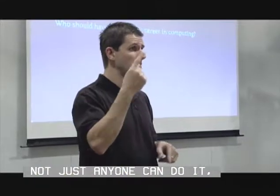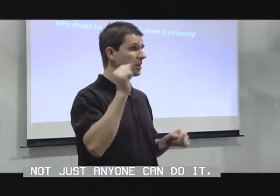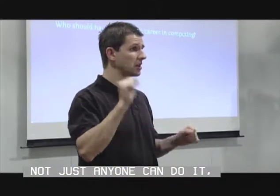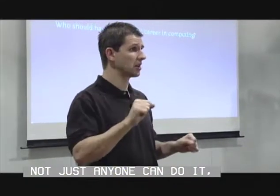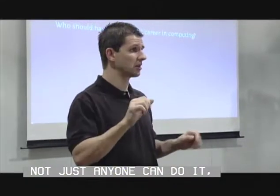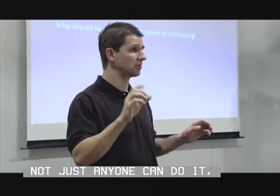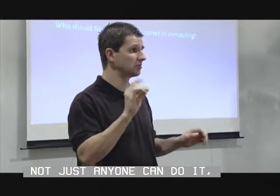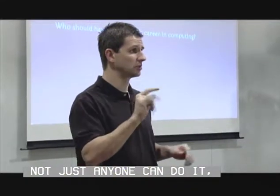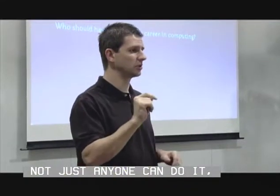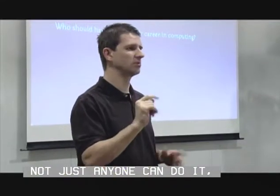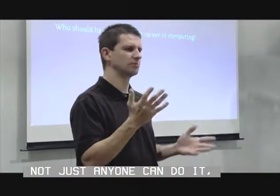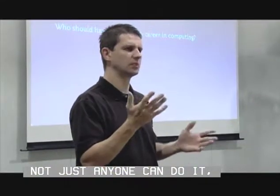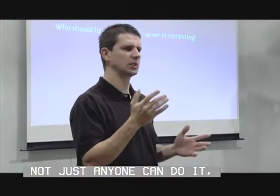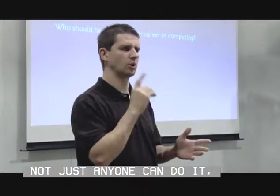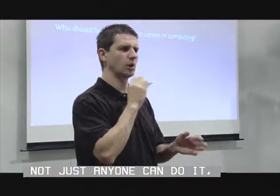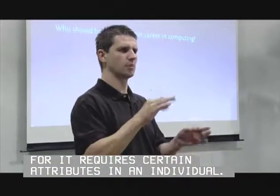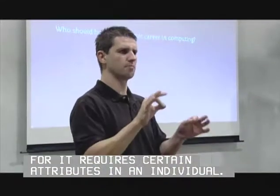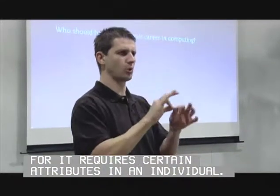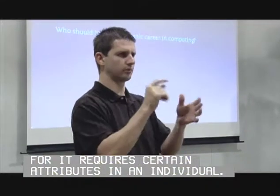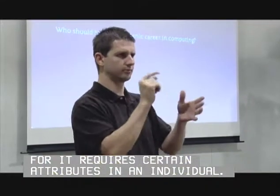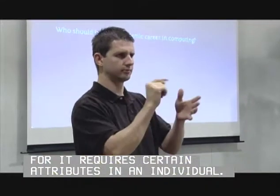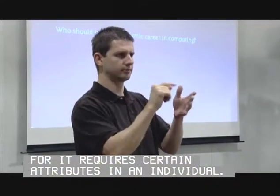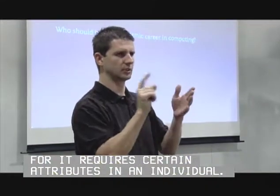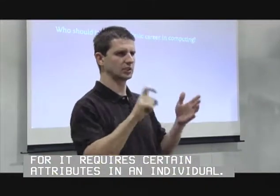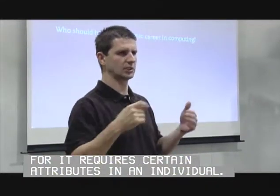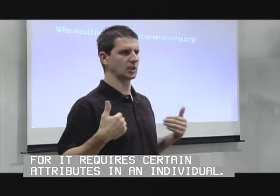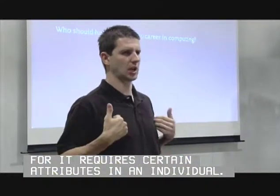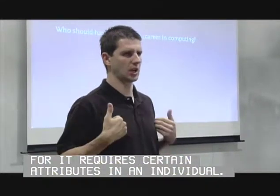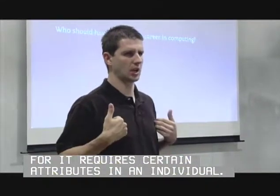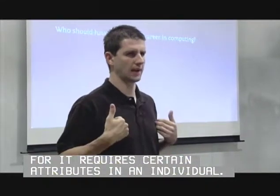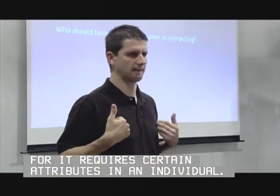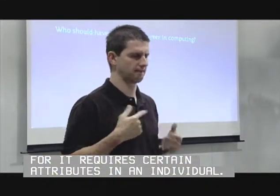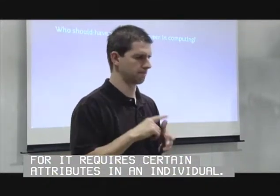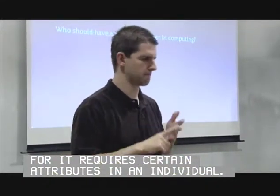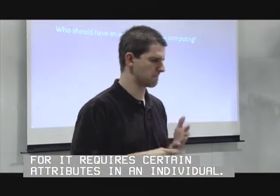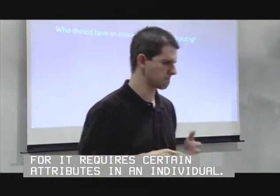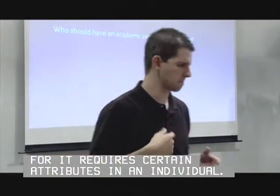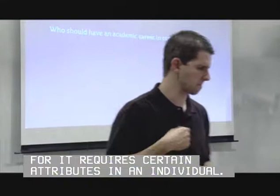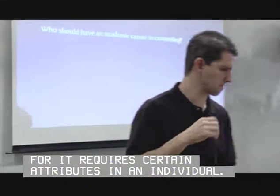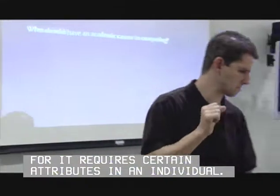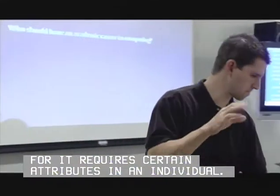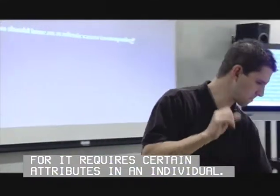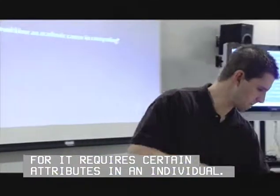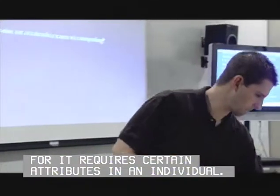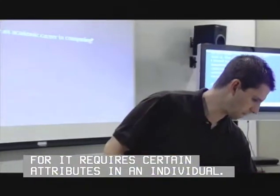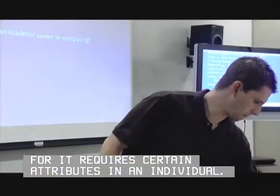Not just anyone can do it, for it requires certain attributes in an individual.